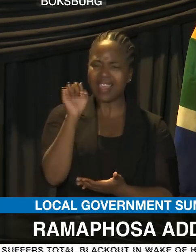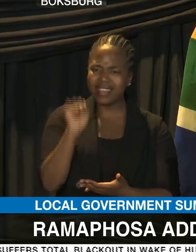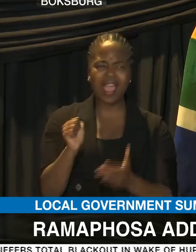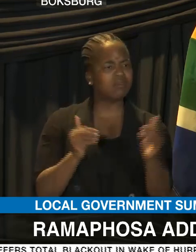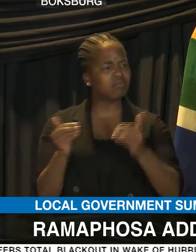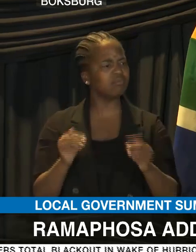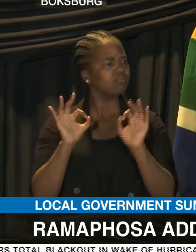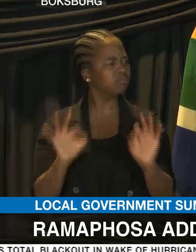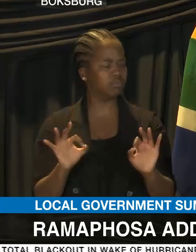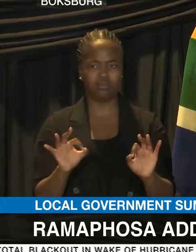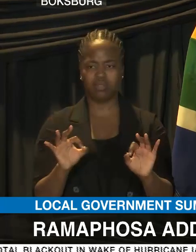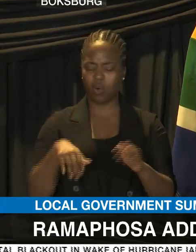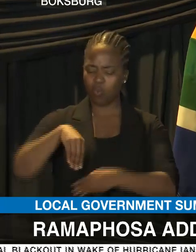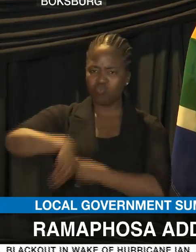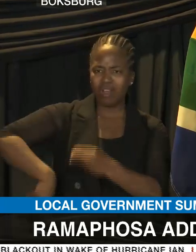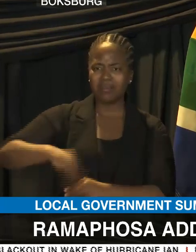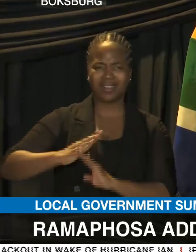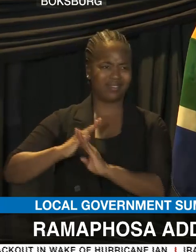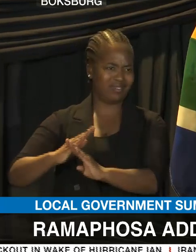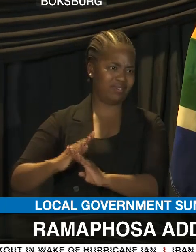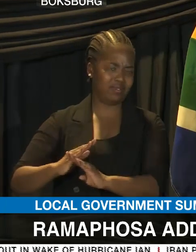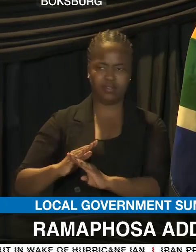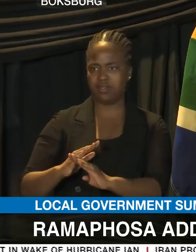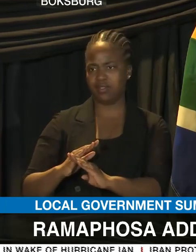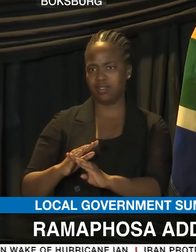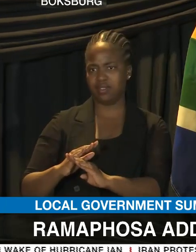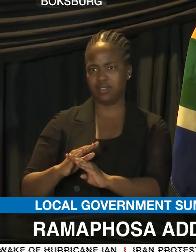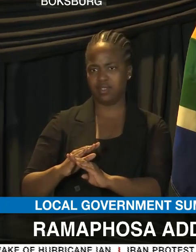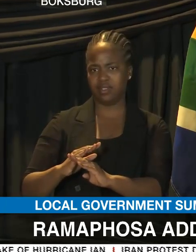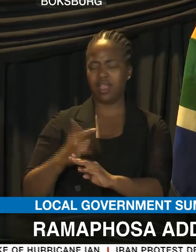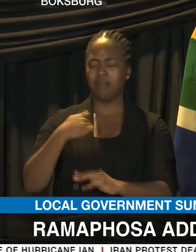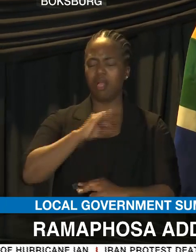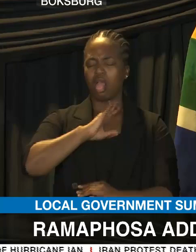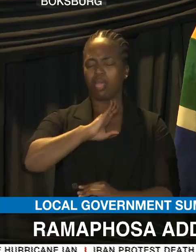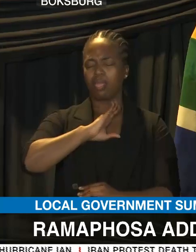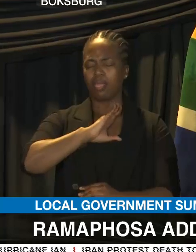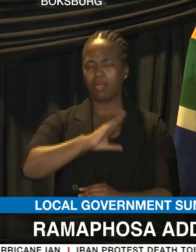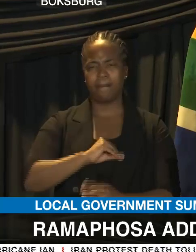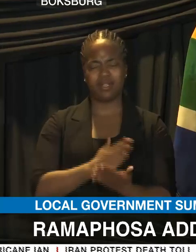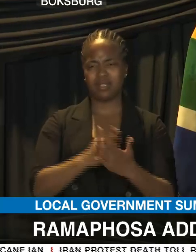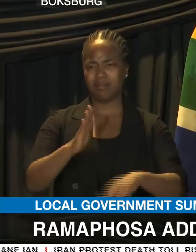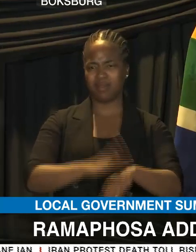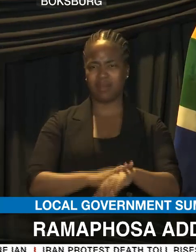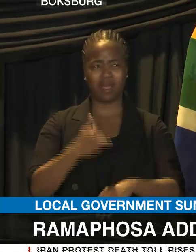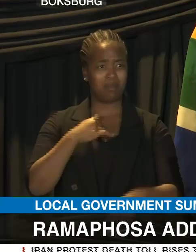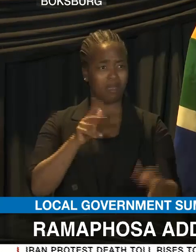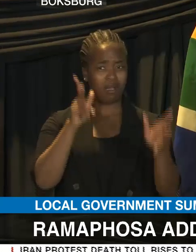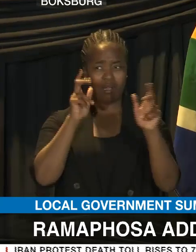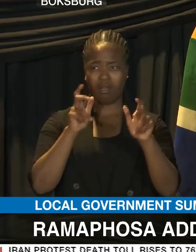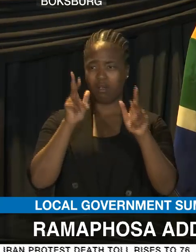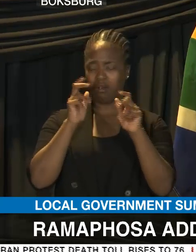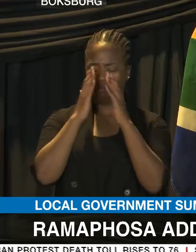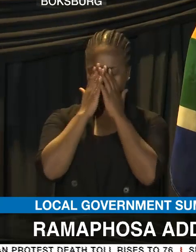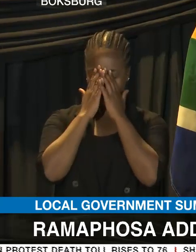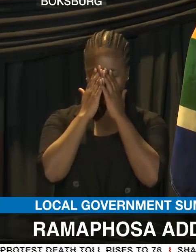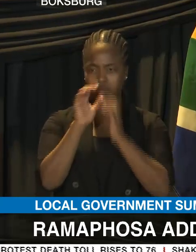and eliminating corruption. I often become disheartened when I listen to the Auditor General when